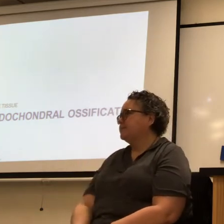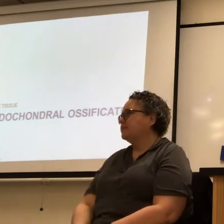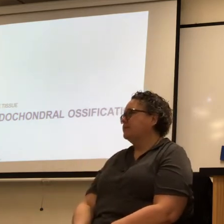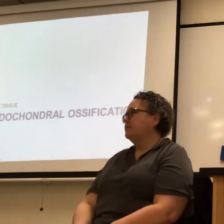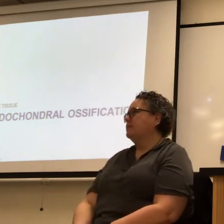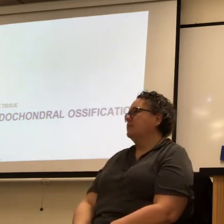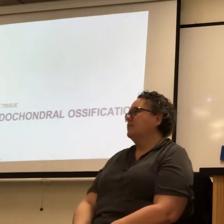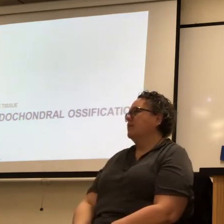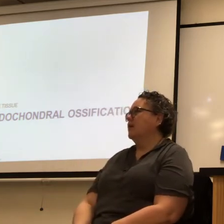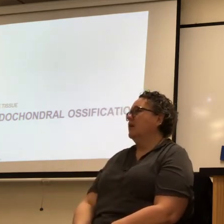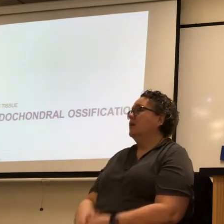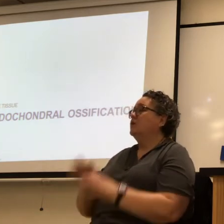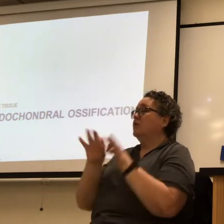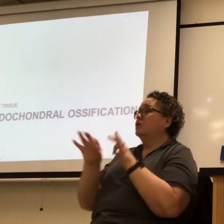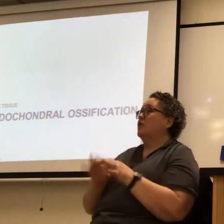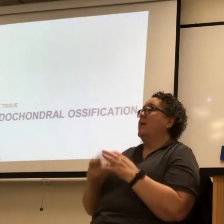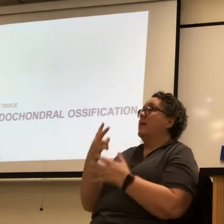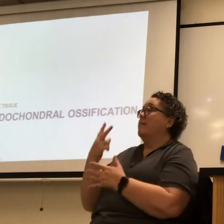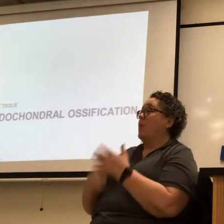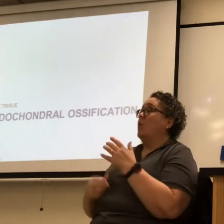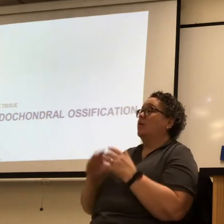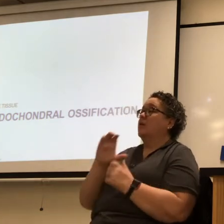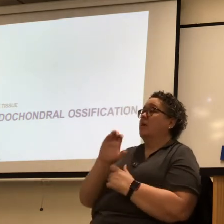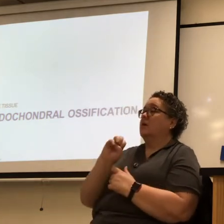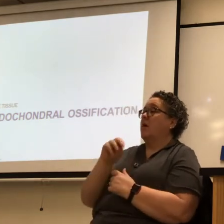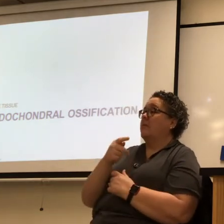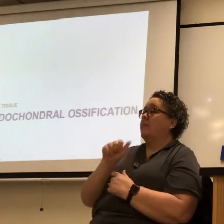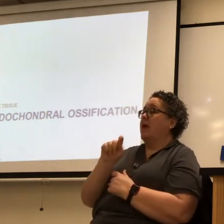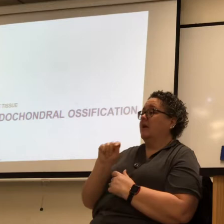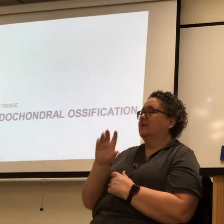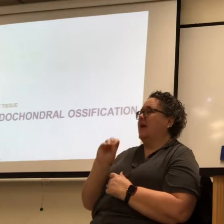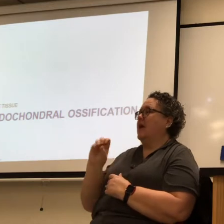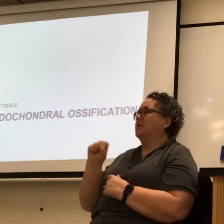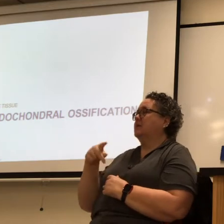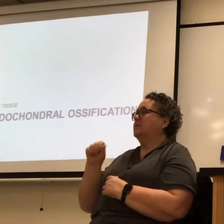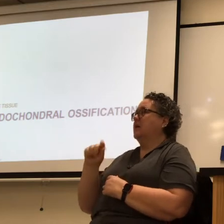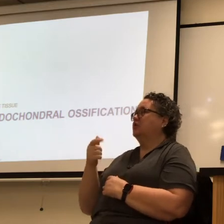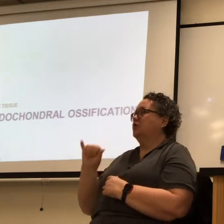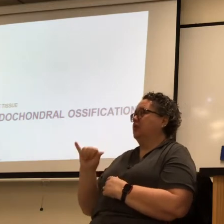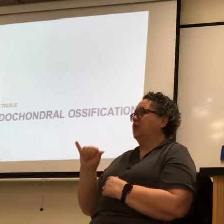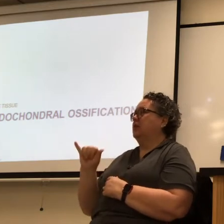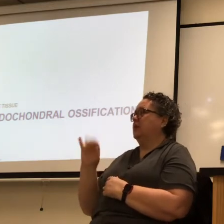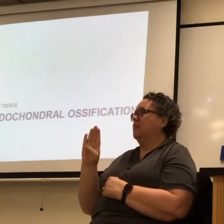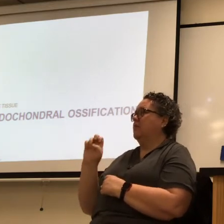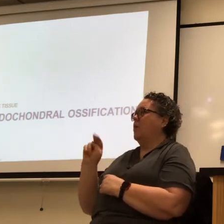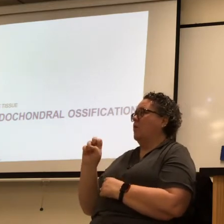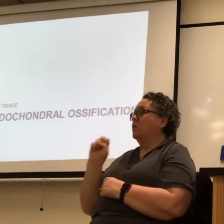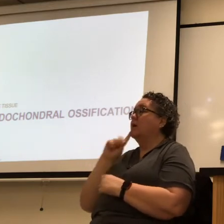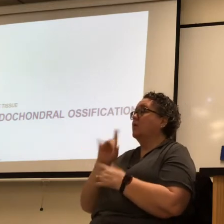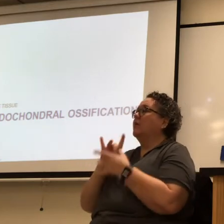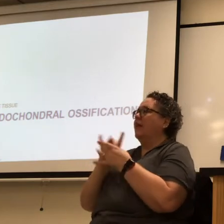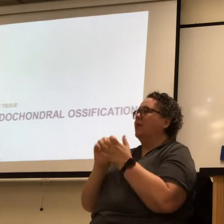to describe both contact and spongy bone in their arrangement. Yeah, in terms of